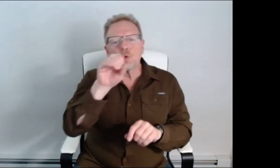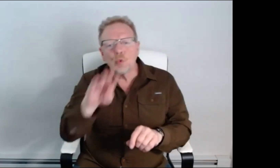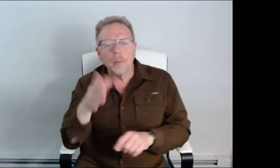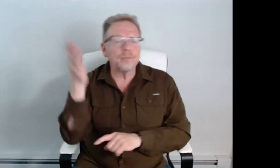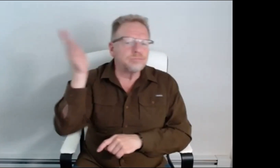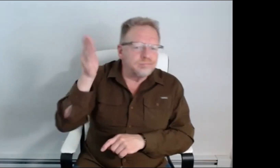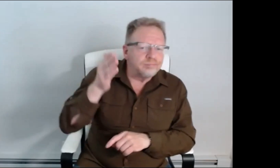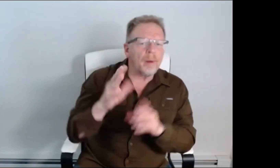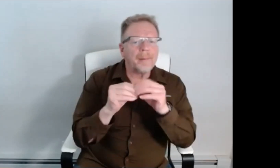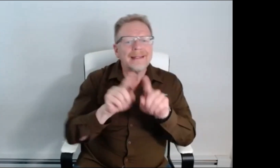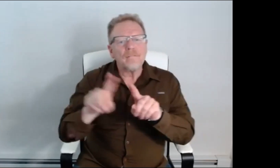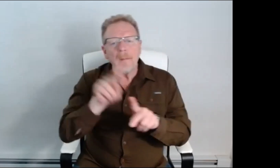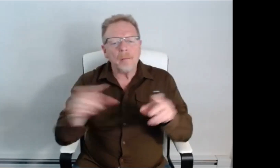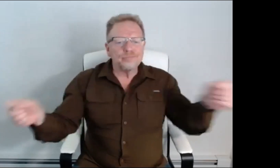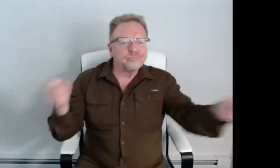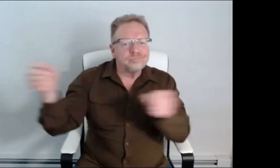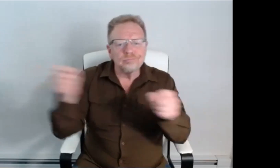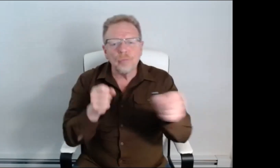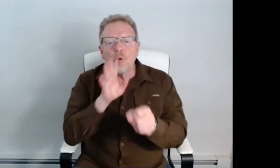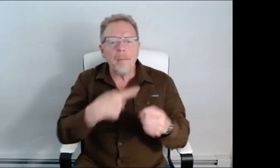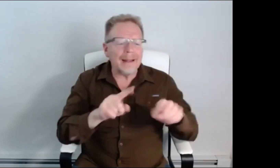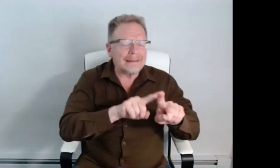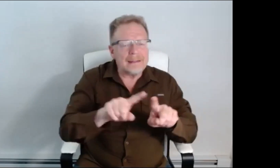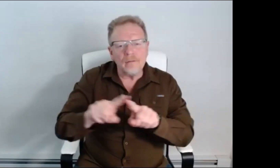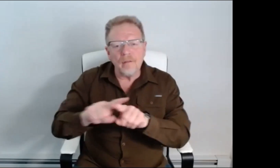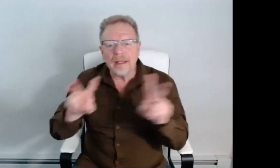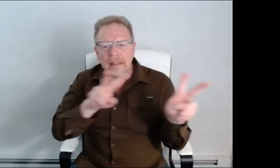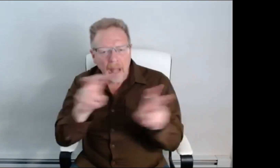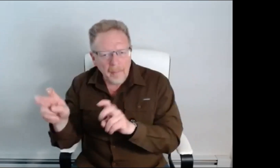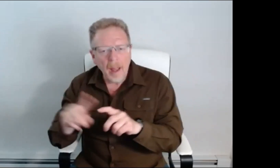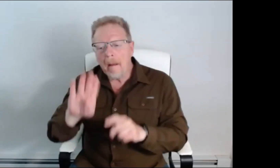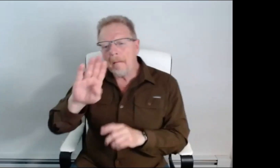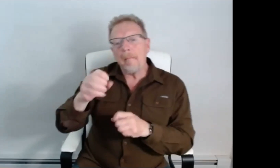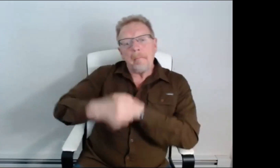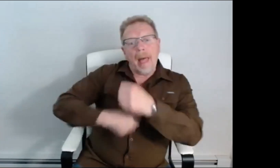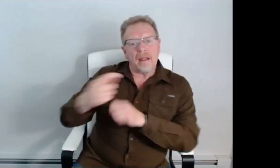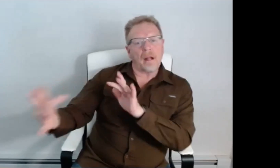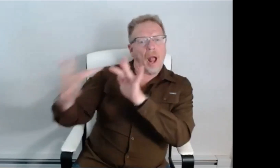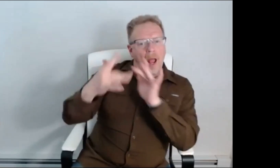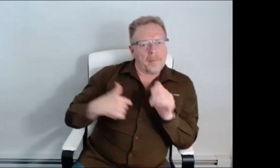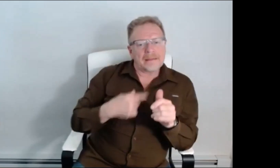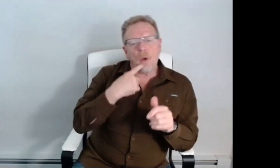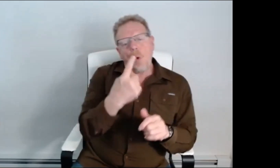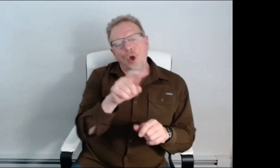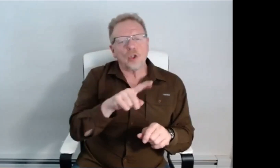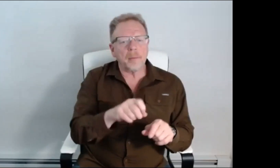presentations about different things. Bethany had reached out to me and said one should be, which is